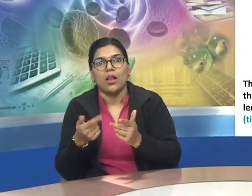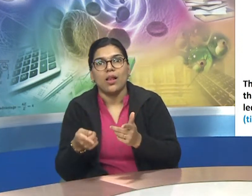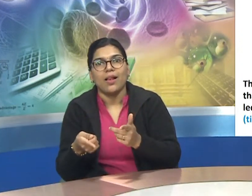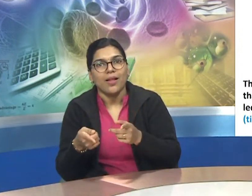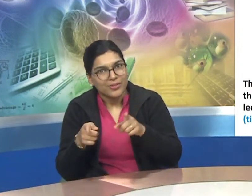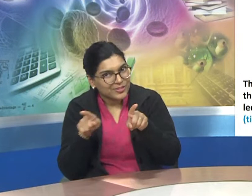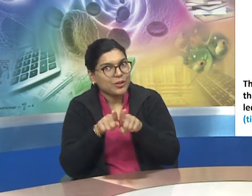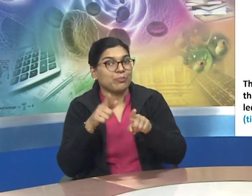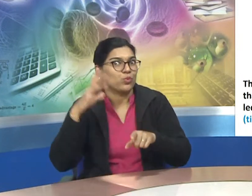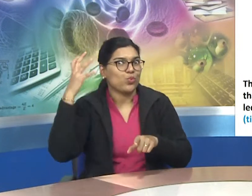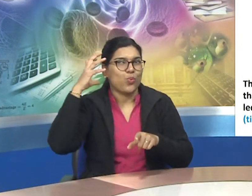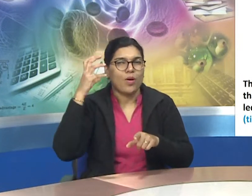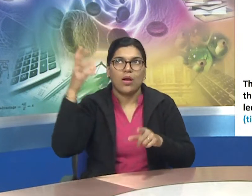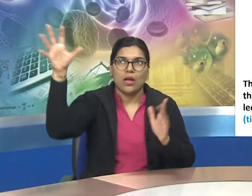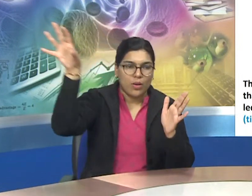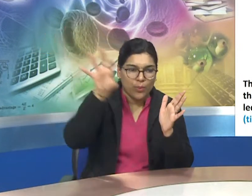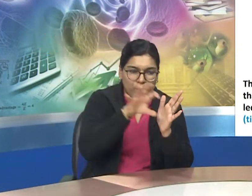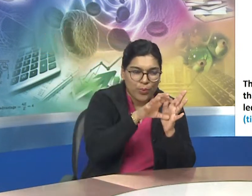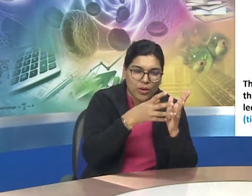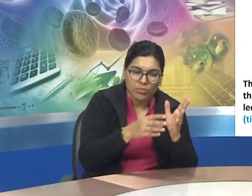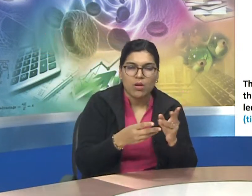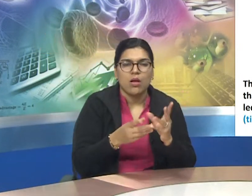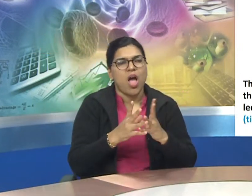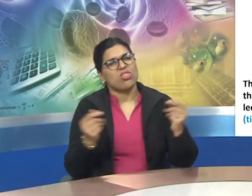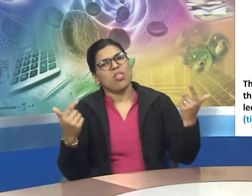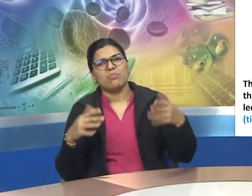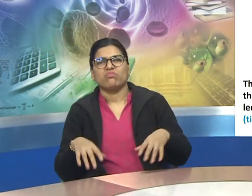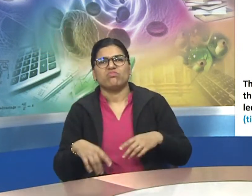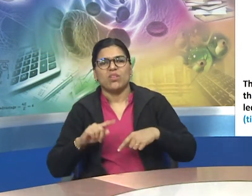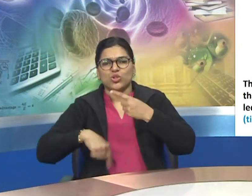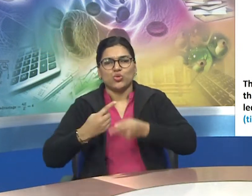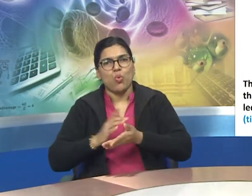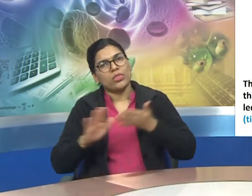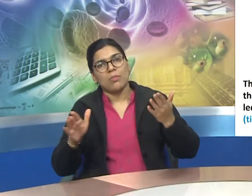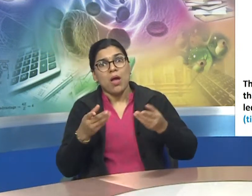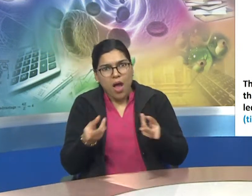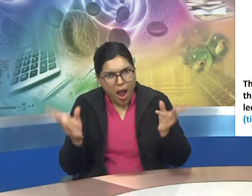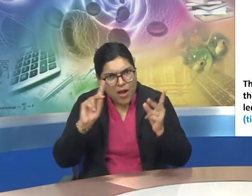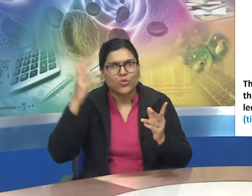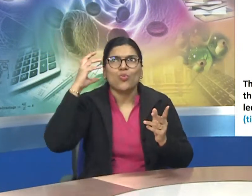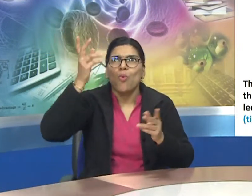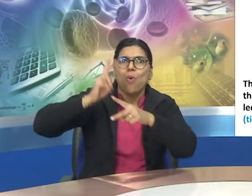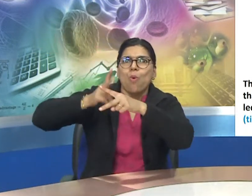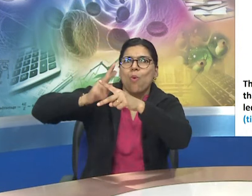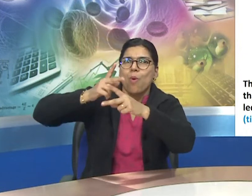So this is something which can be renewed and we can use it. It is clean, it